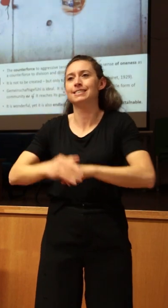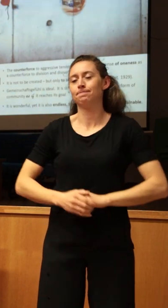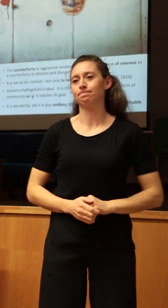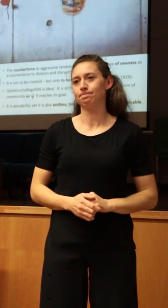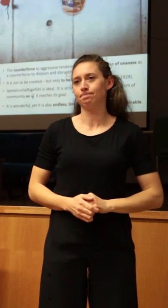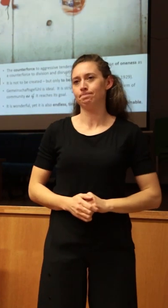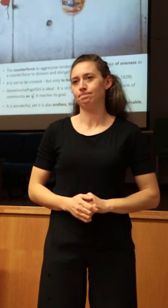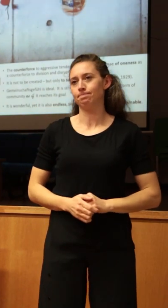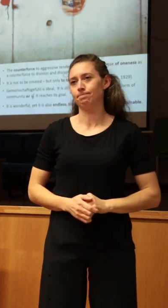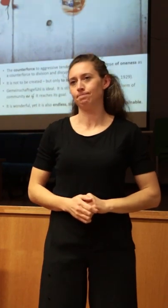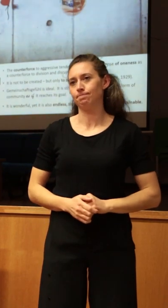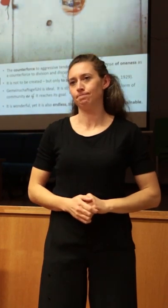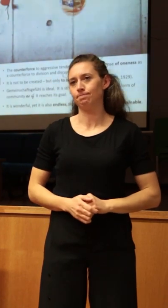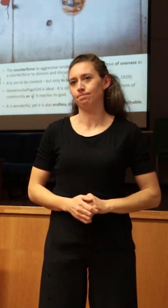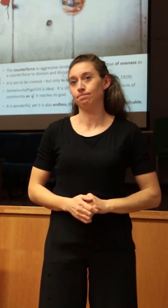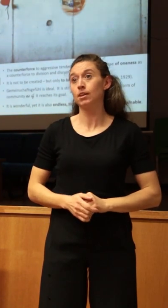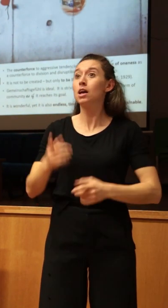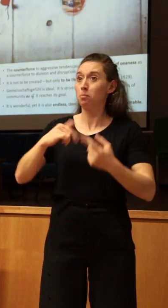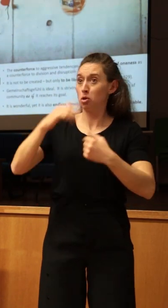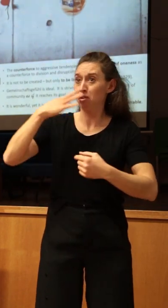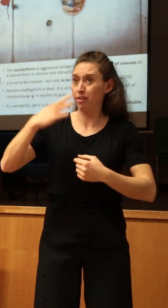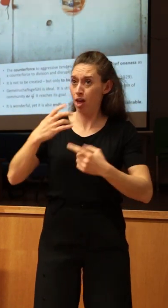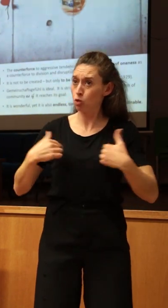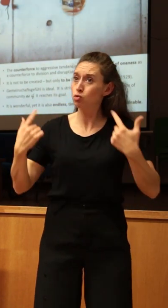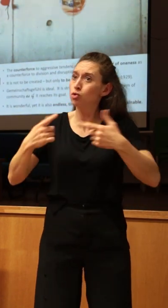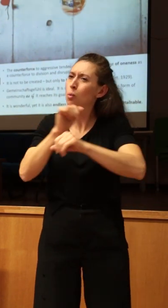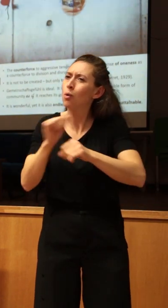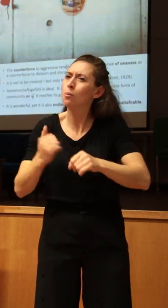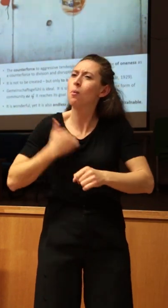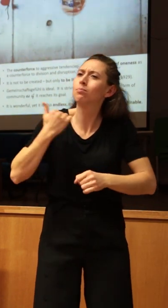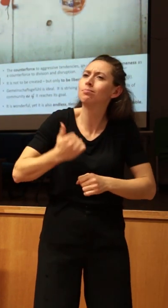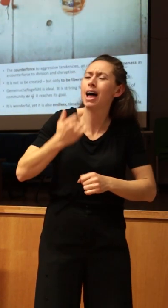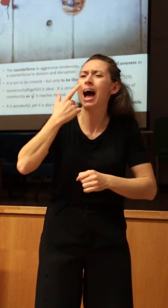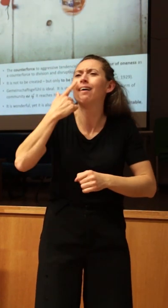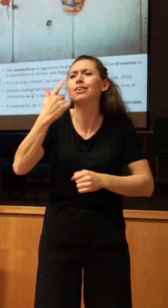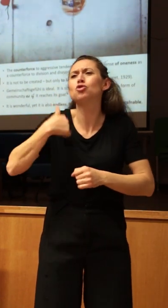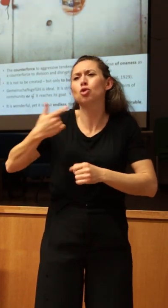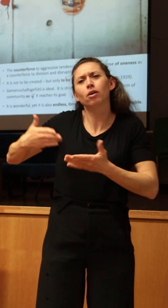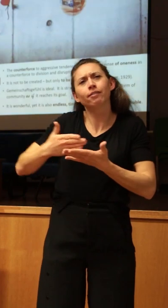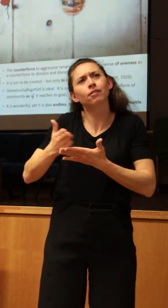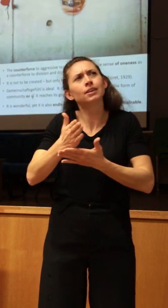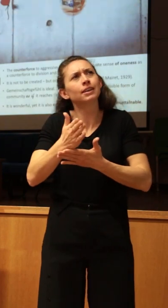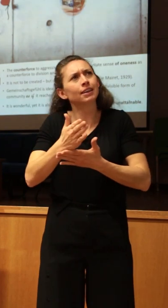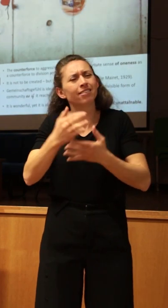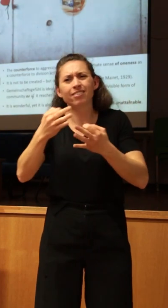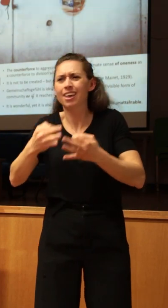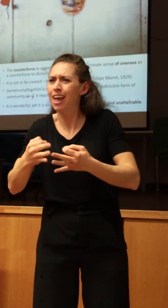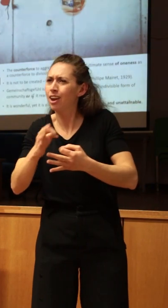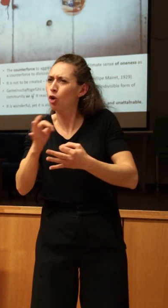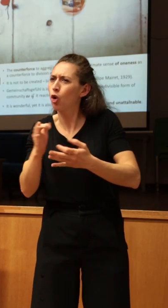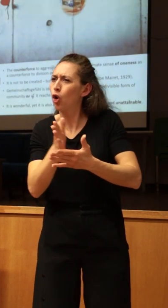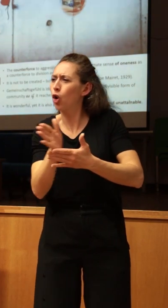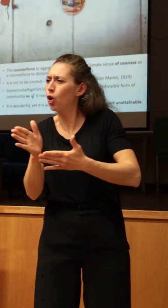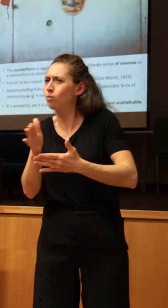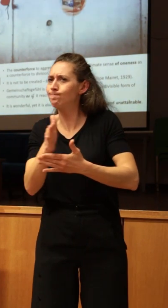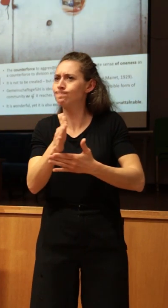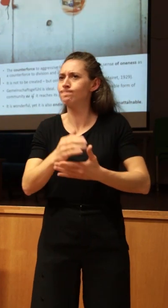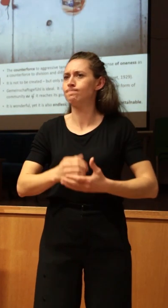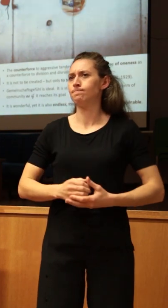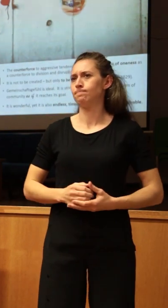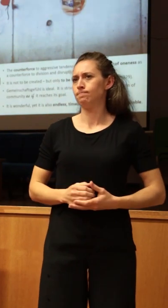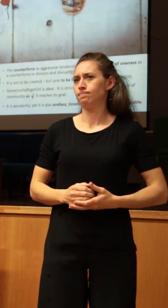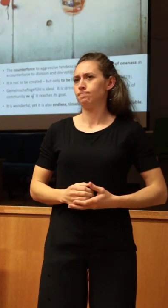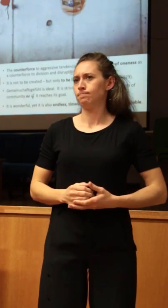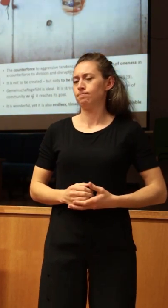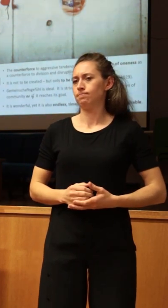whether or not we're moving in the right direction. Pero sí podemos usarlo para saber si estamos moviéndonos en la dirección correcta. None of us will